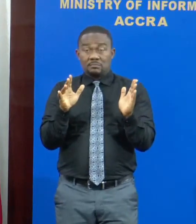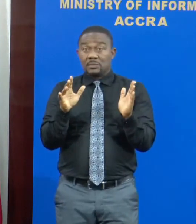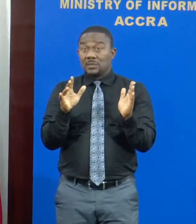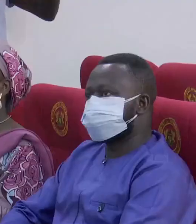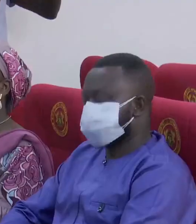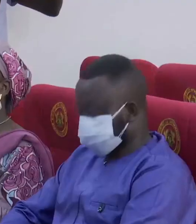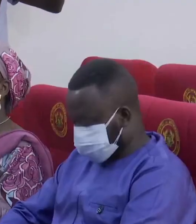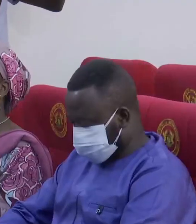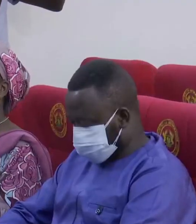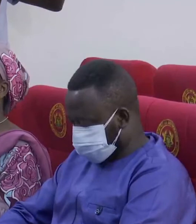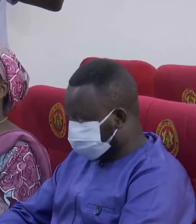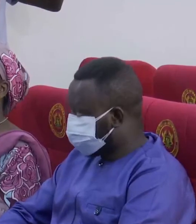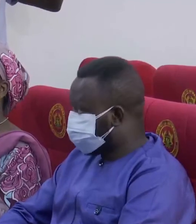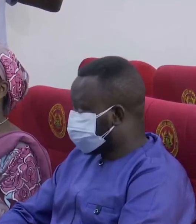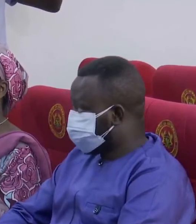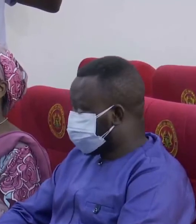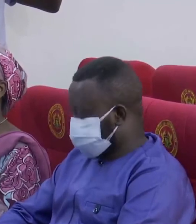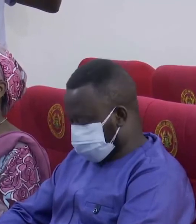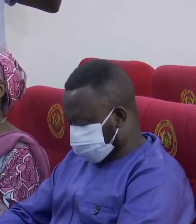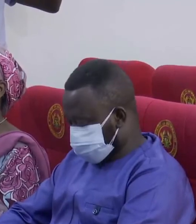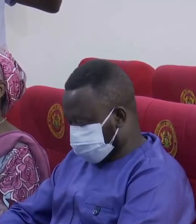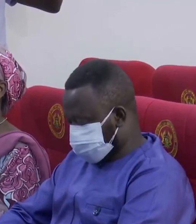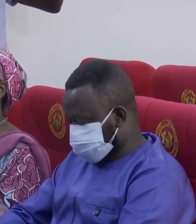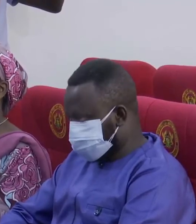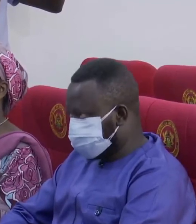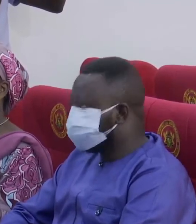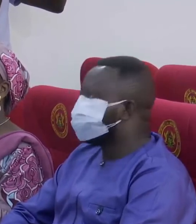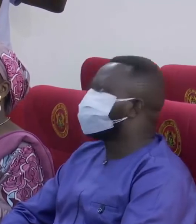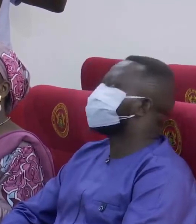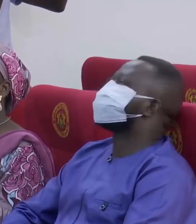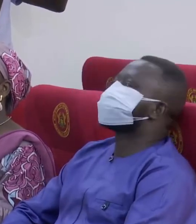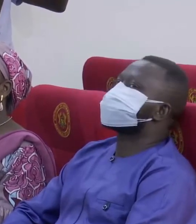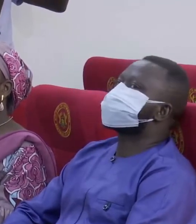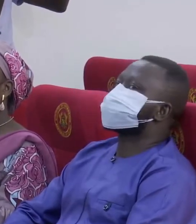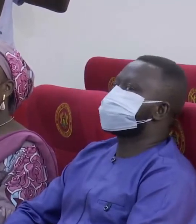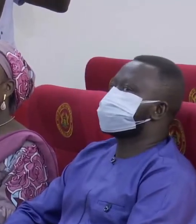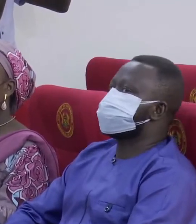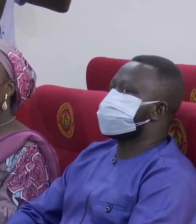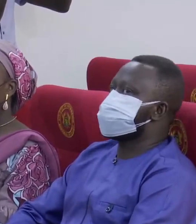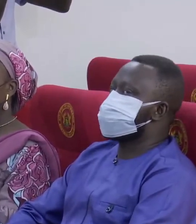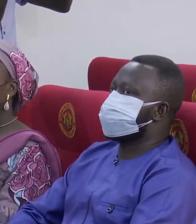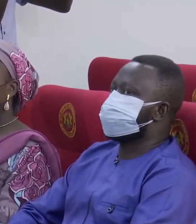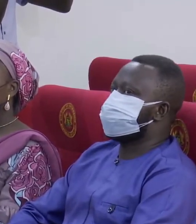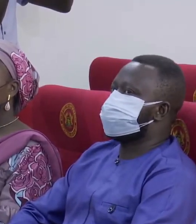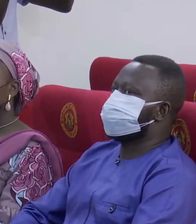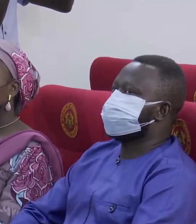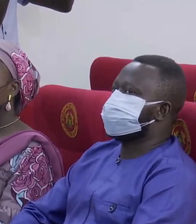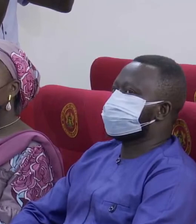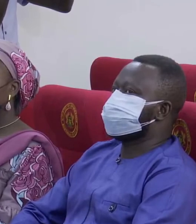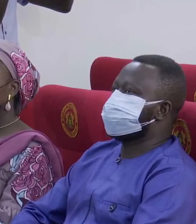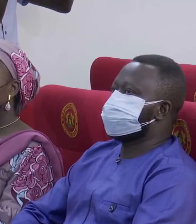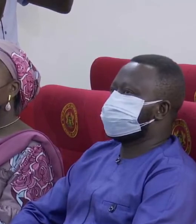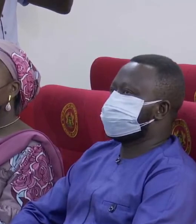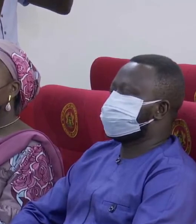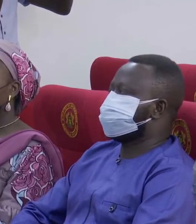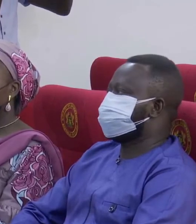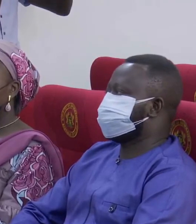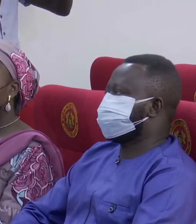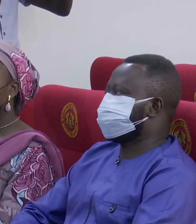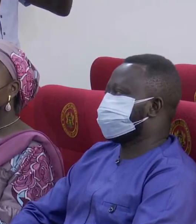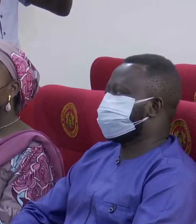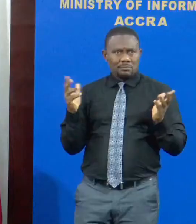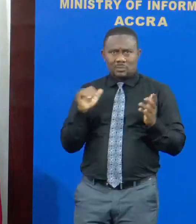they are not owed. If someone is owed, it may be for the month of June. Today is the 30th of June. I